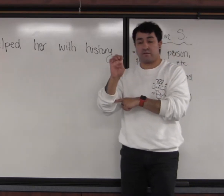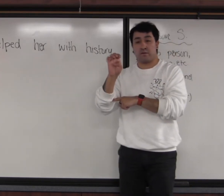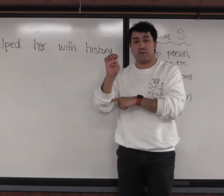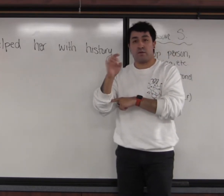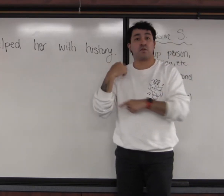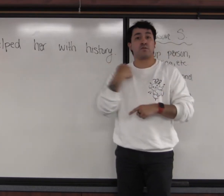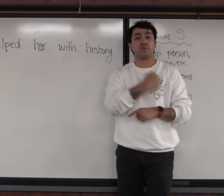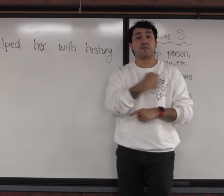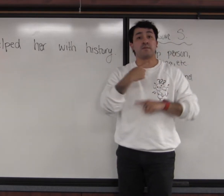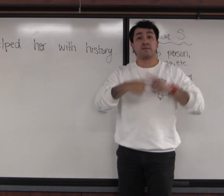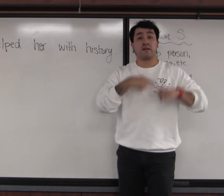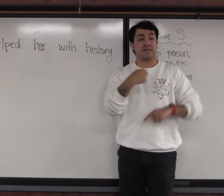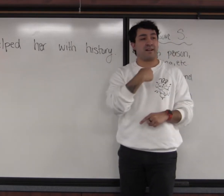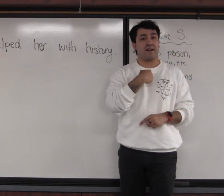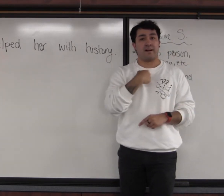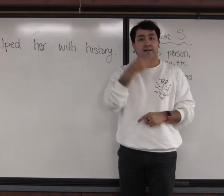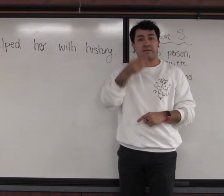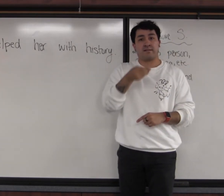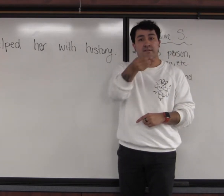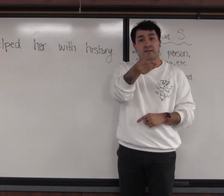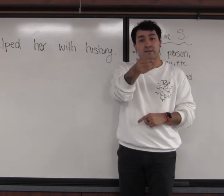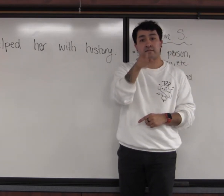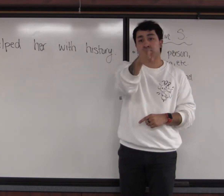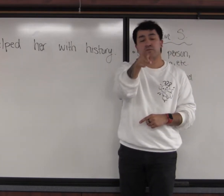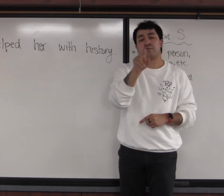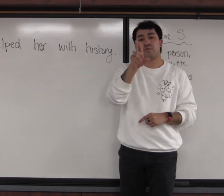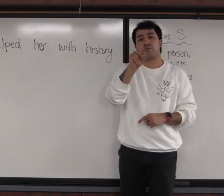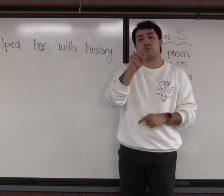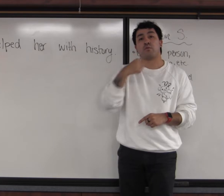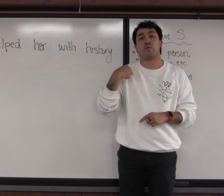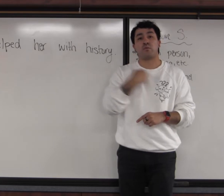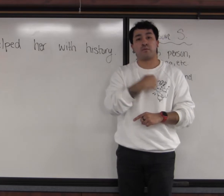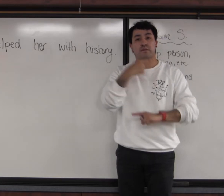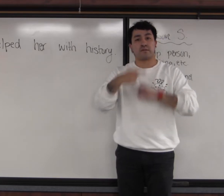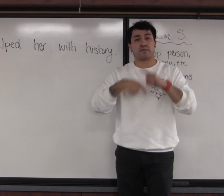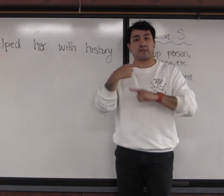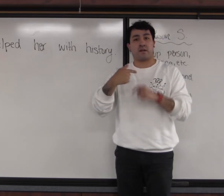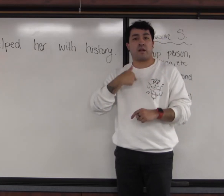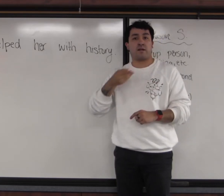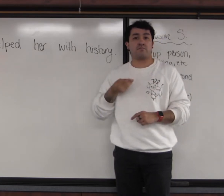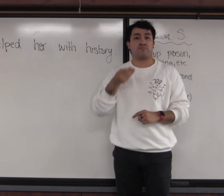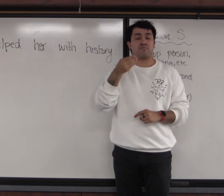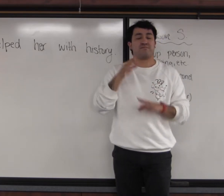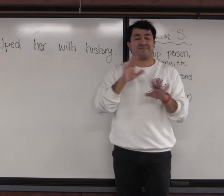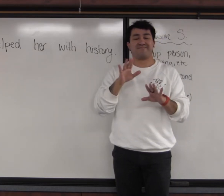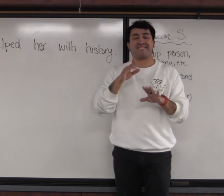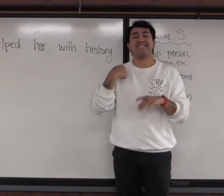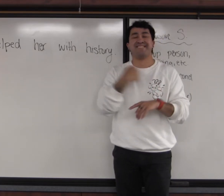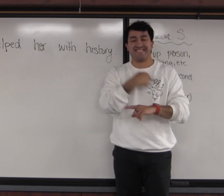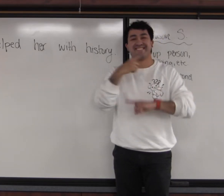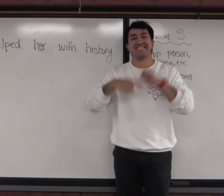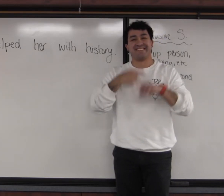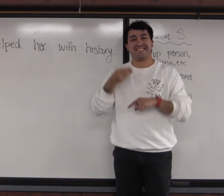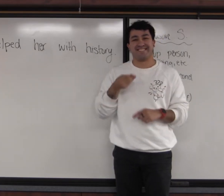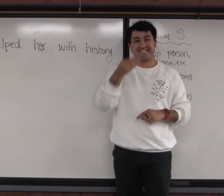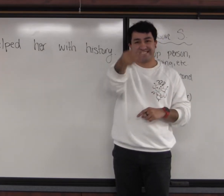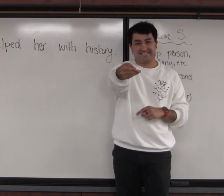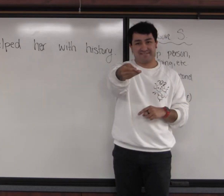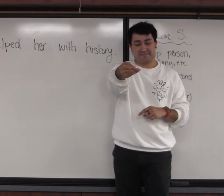because of the way they move. So, for example, I wouldn't sign I give you. I would just